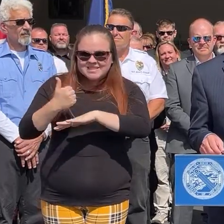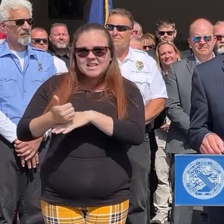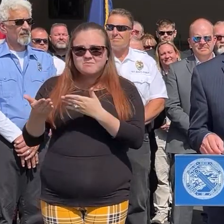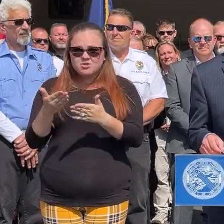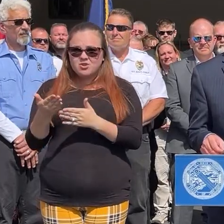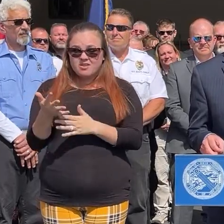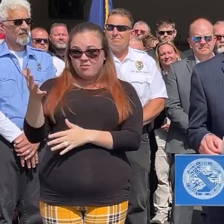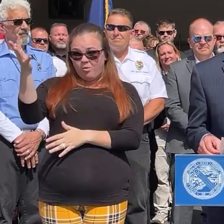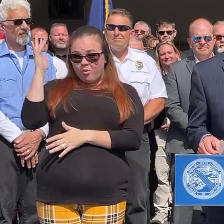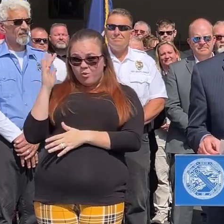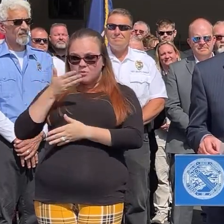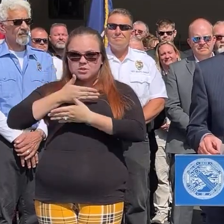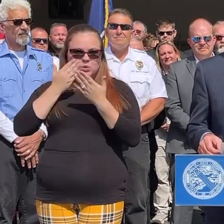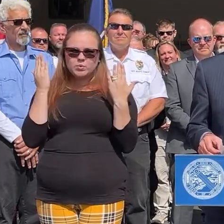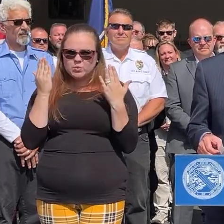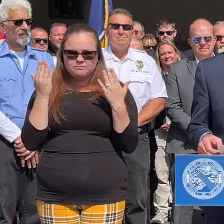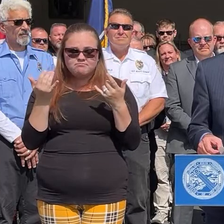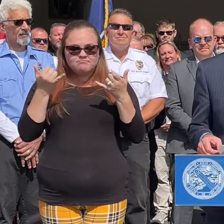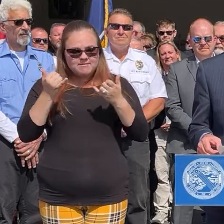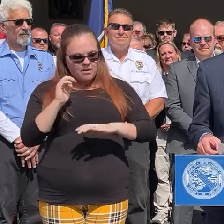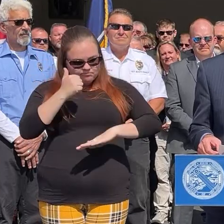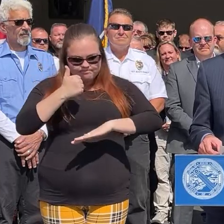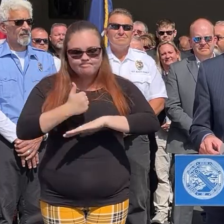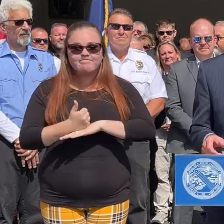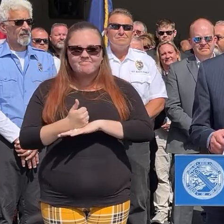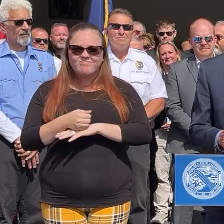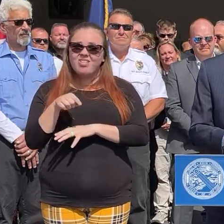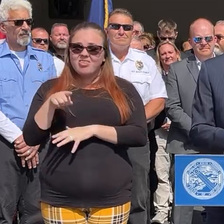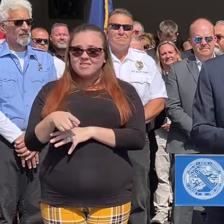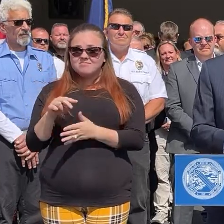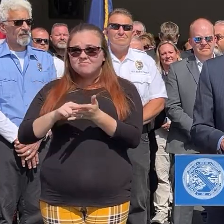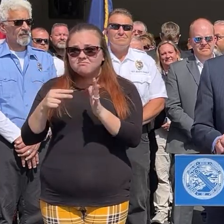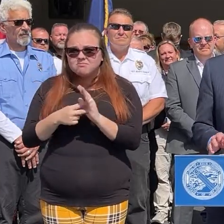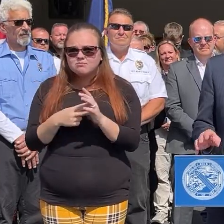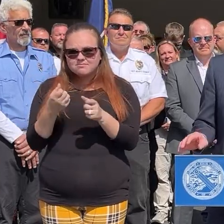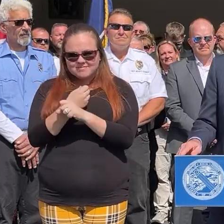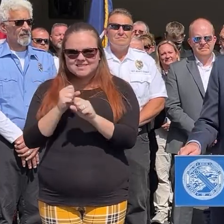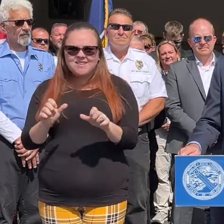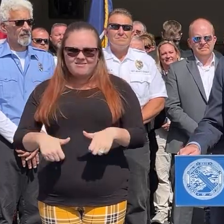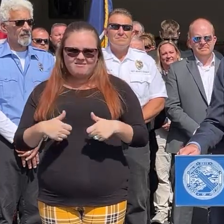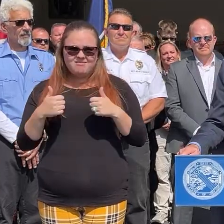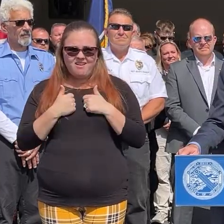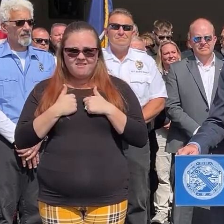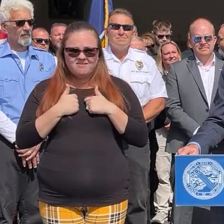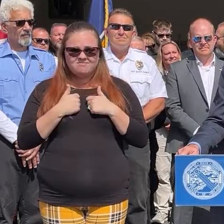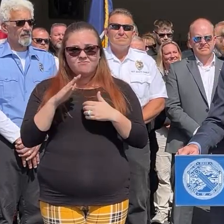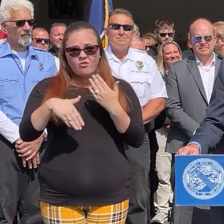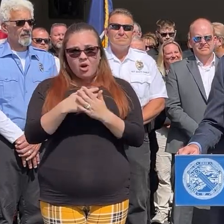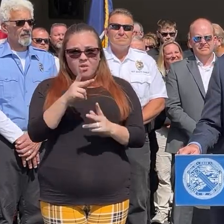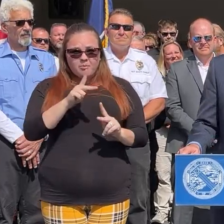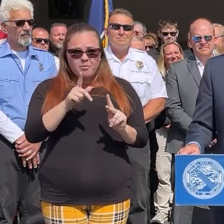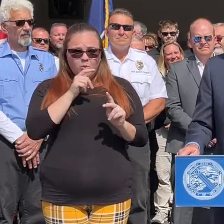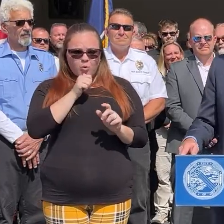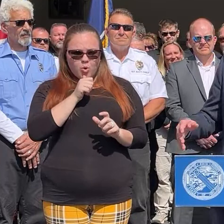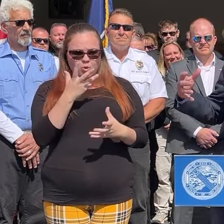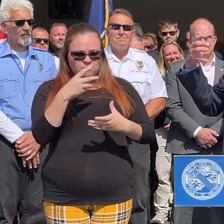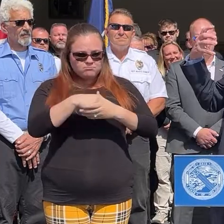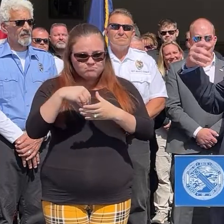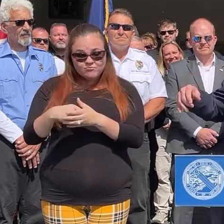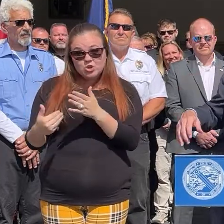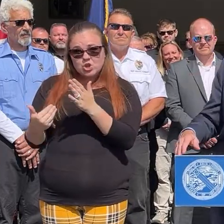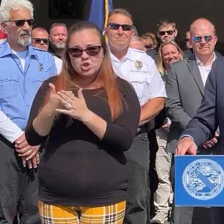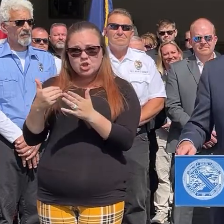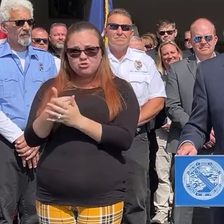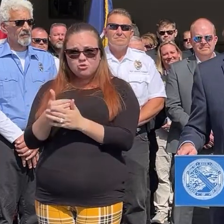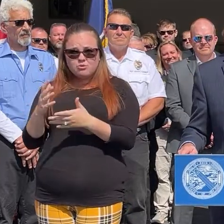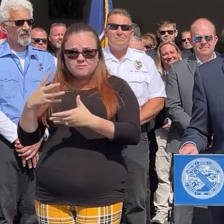did not exist. This is a service that's going to save lives. And to each and every one of the individuals who's going to play a role, including the newest